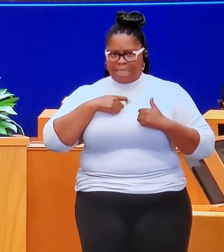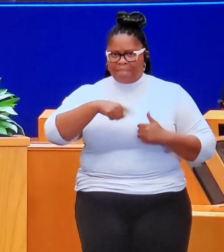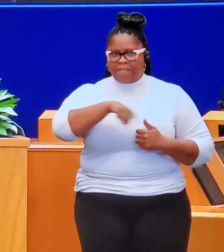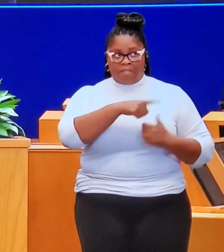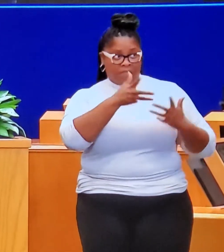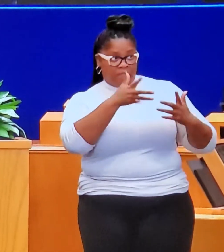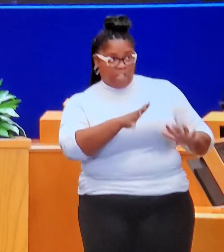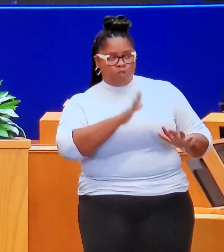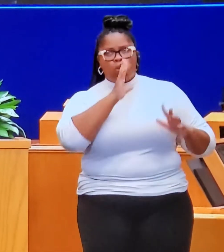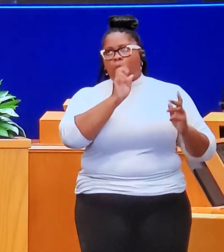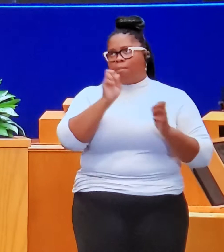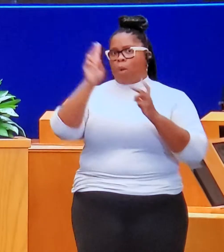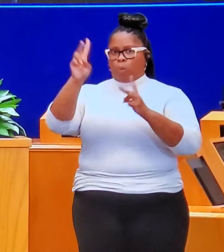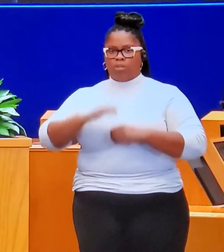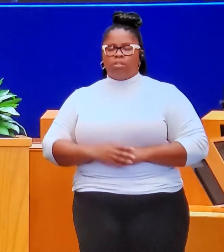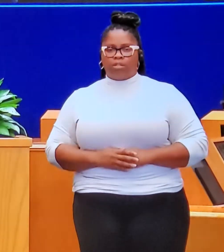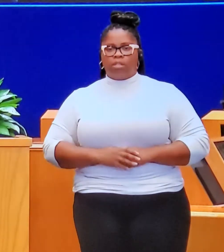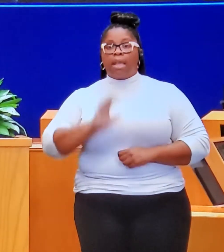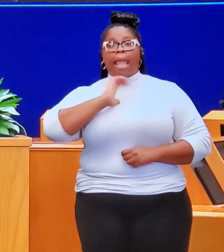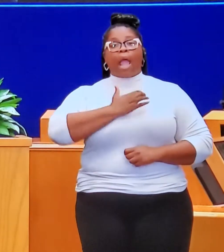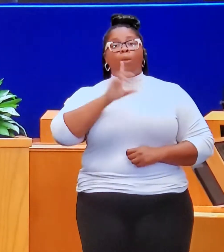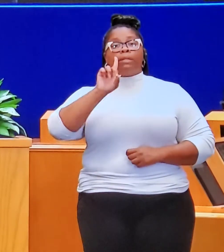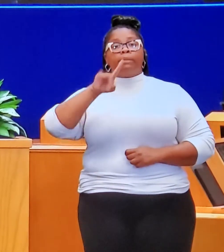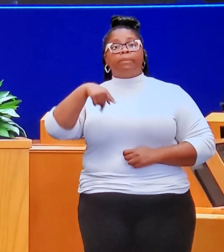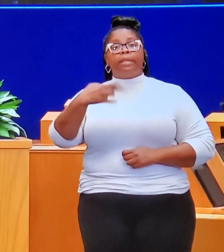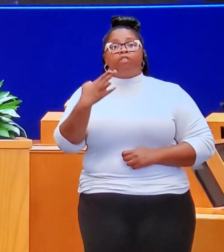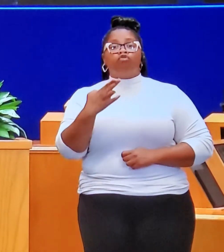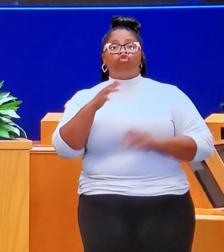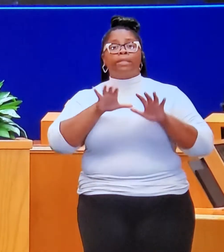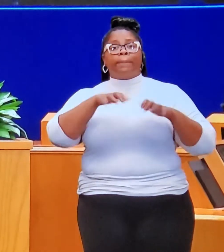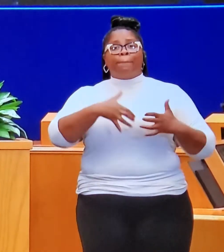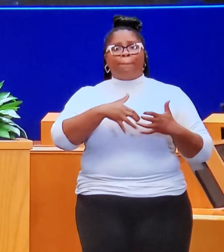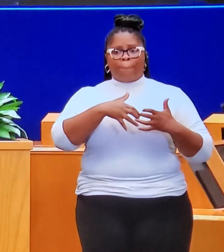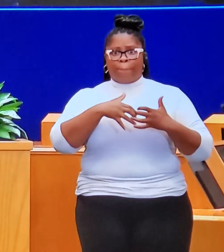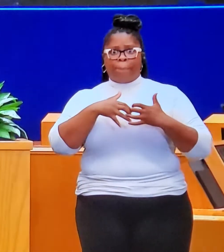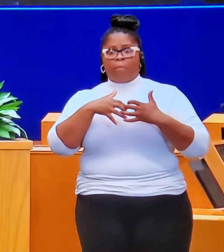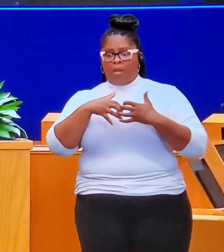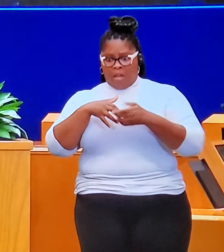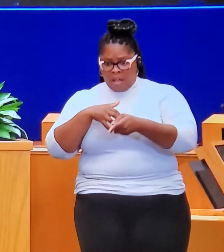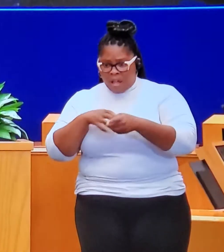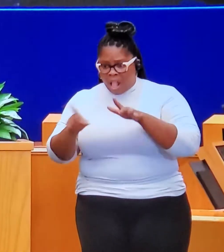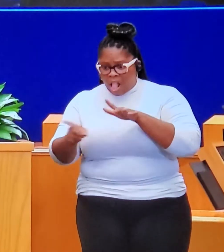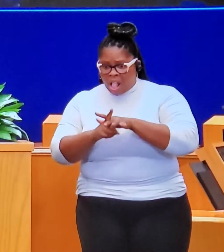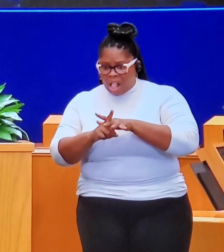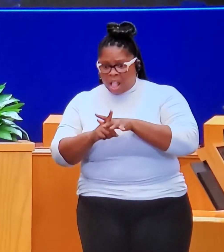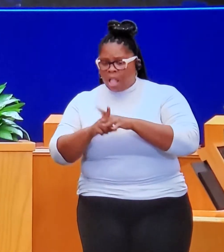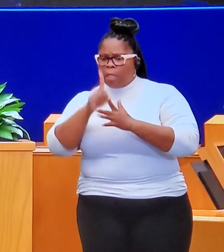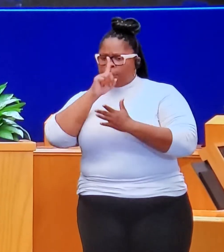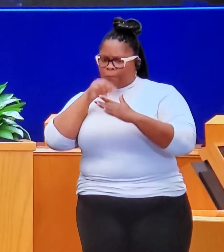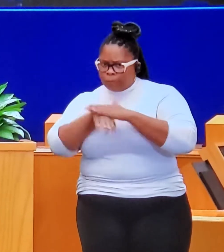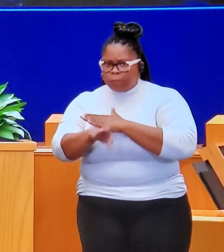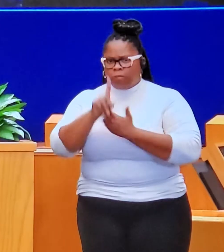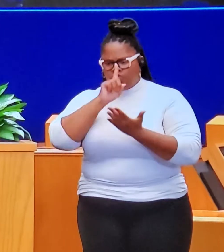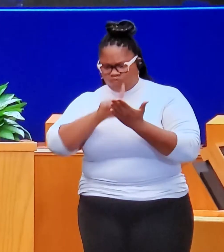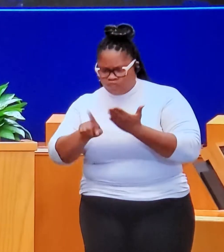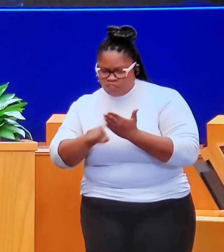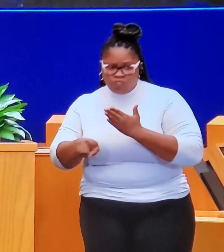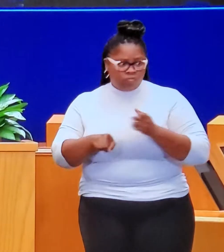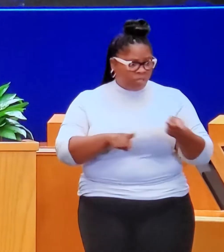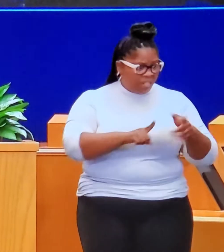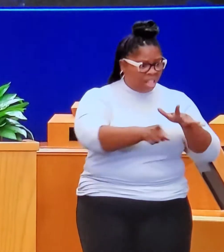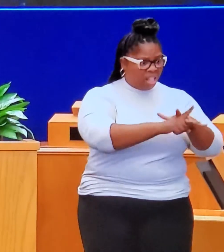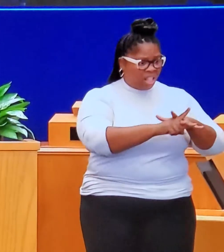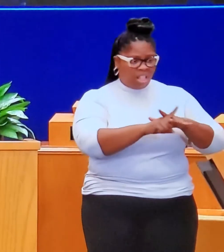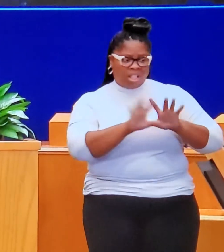noted yesterday, our DPH teams are investigating at every single one of the sites where there has been a positive case